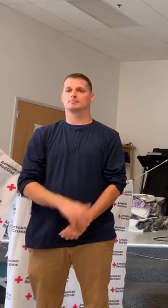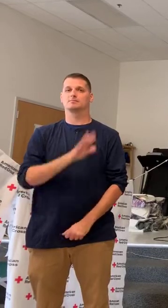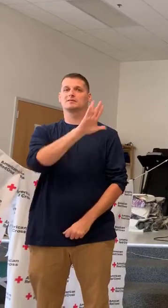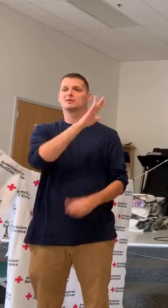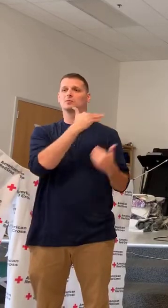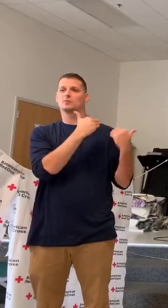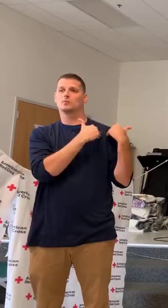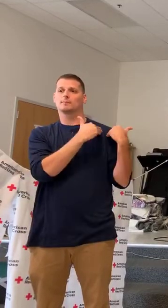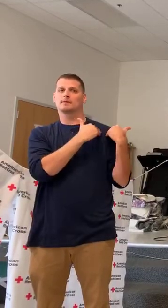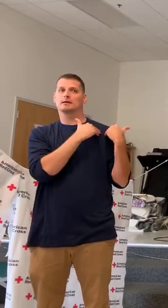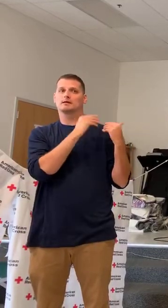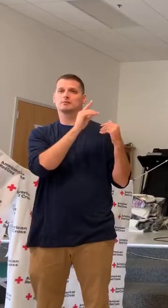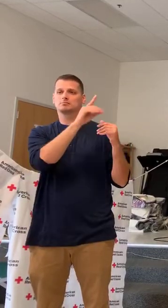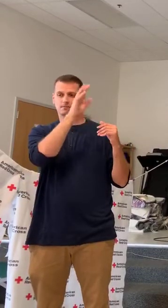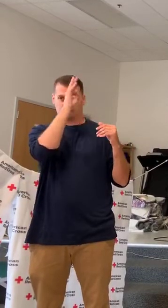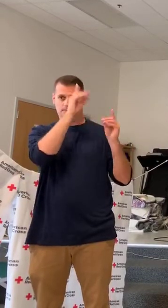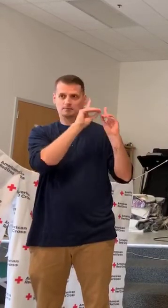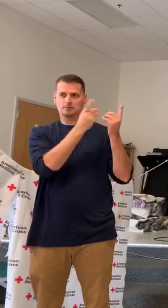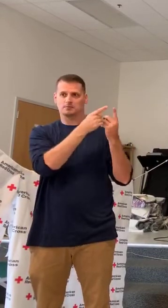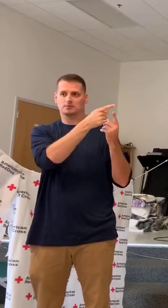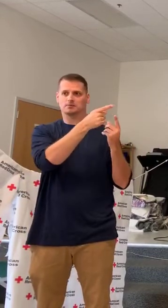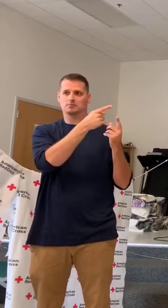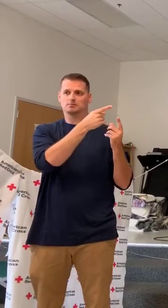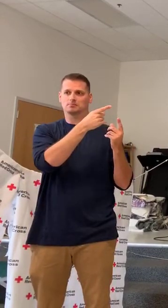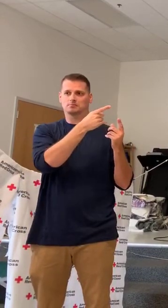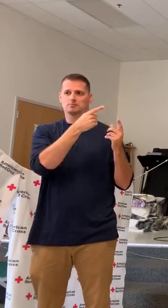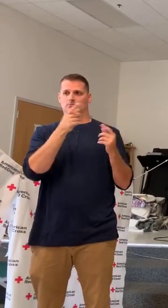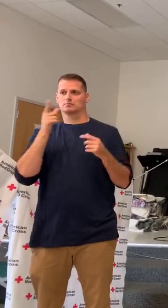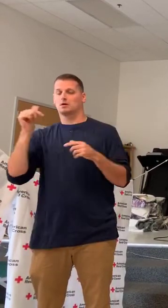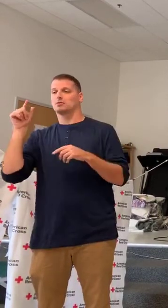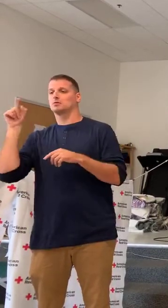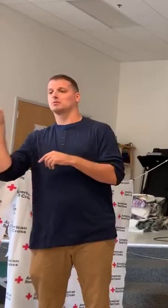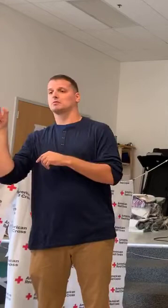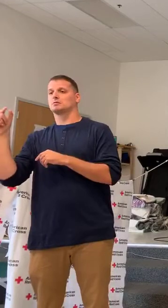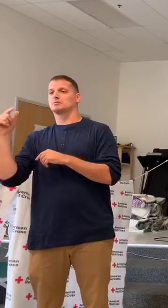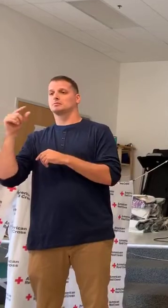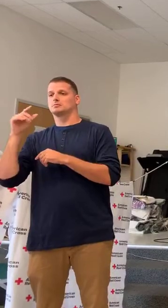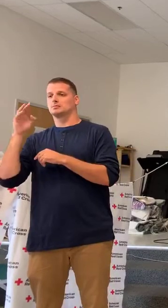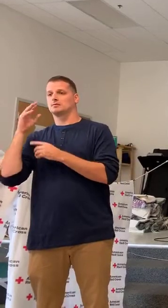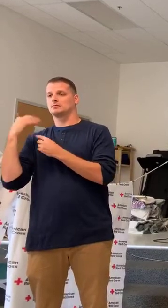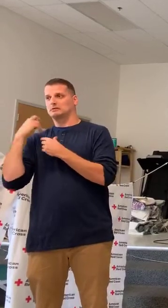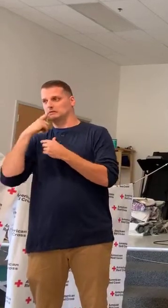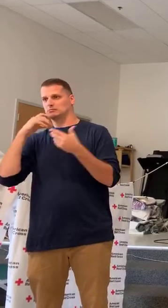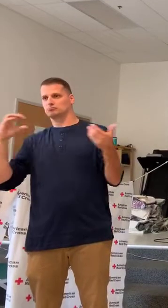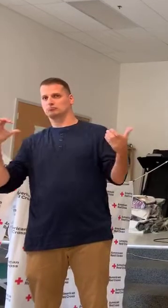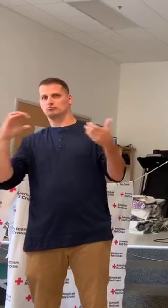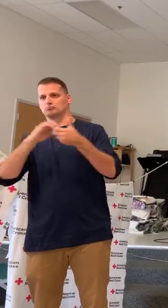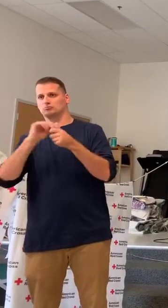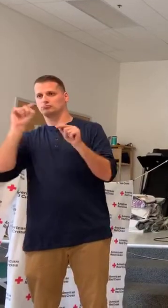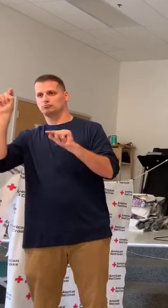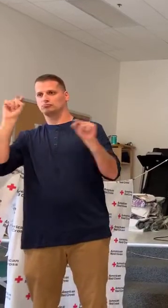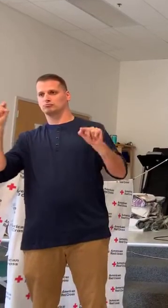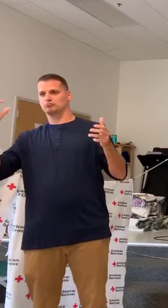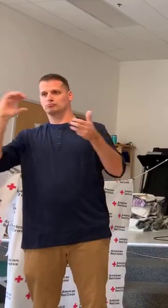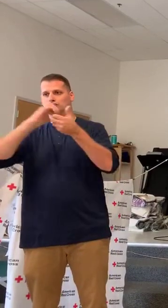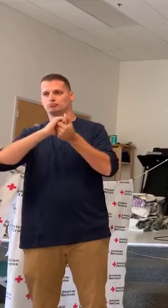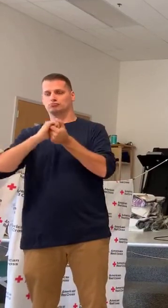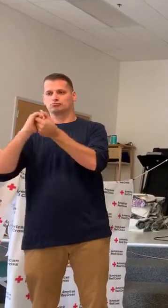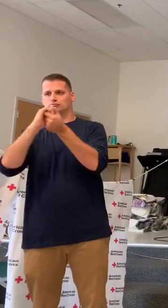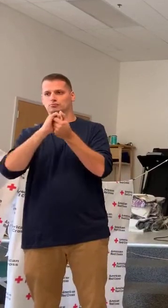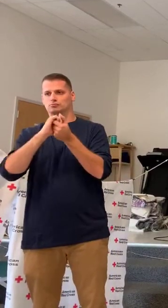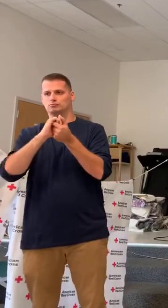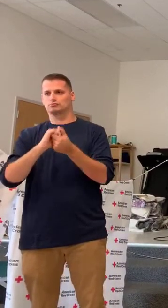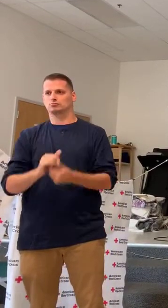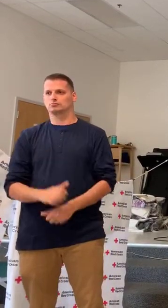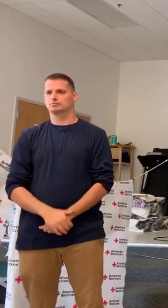on deck. We work together, we train together. Every spring, our folks are doing simulations to practice for that. So that's how we prepare